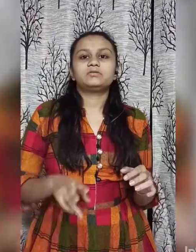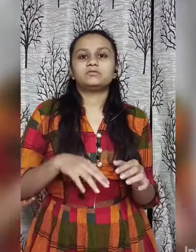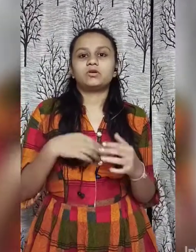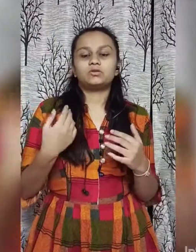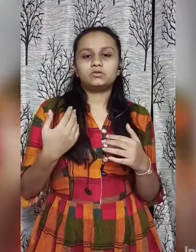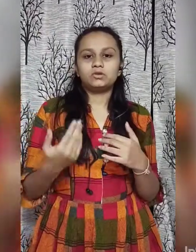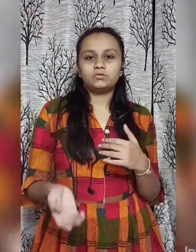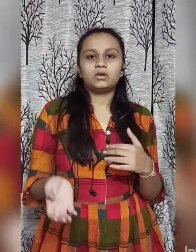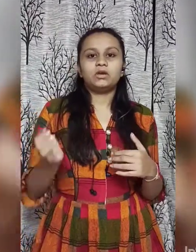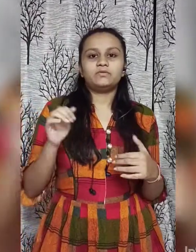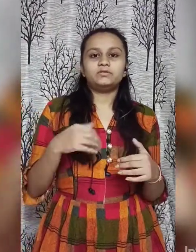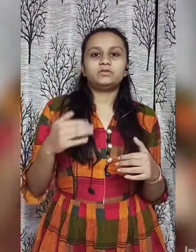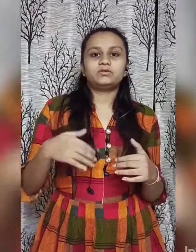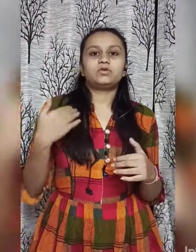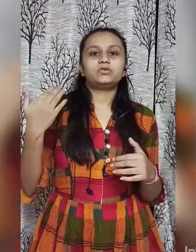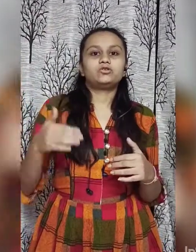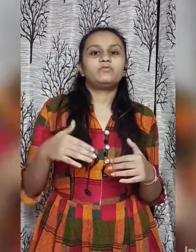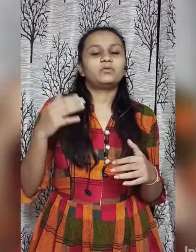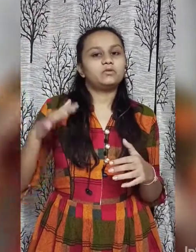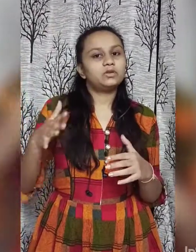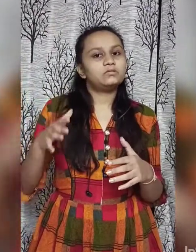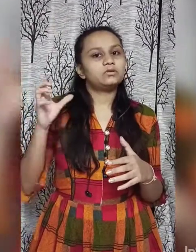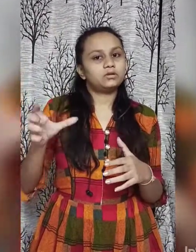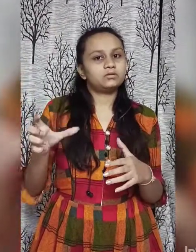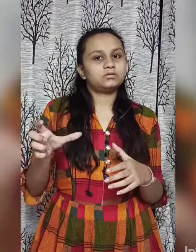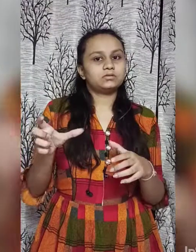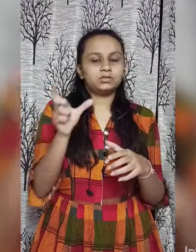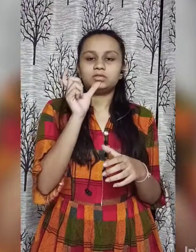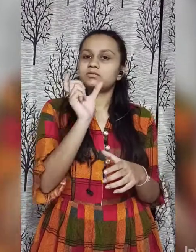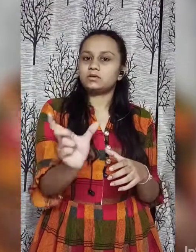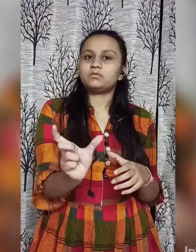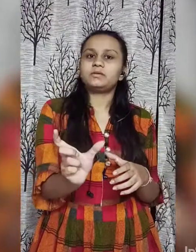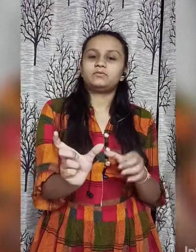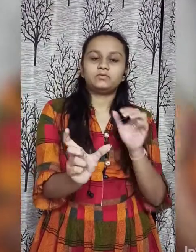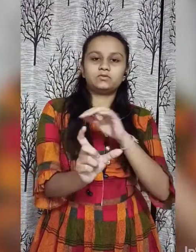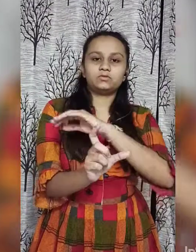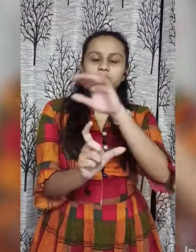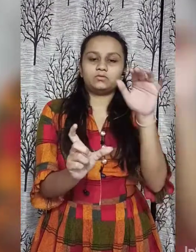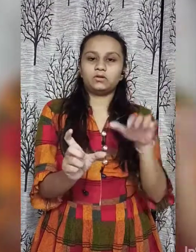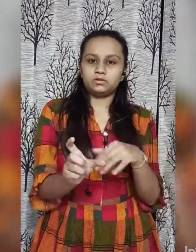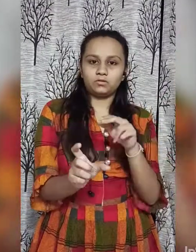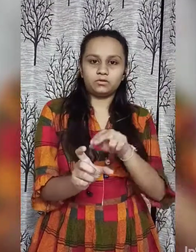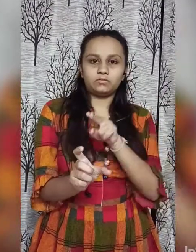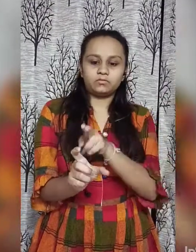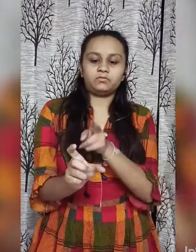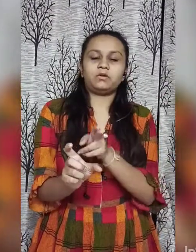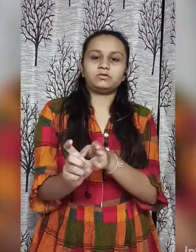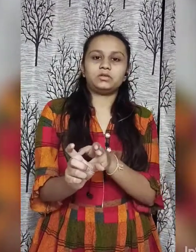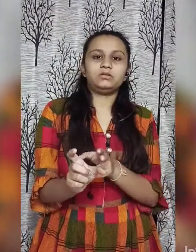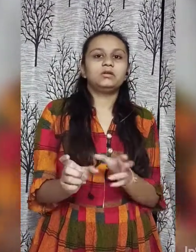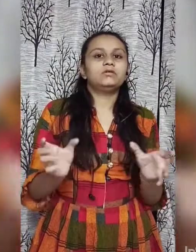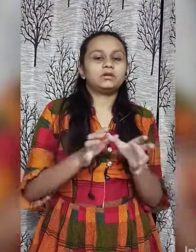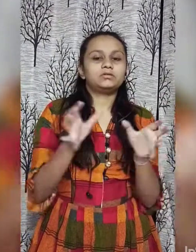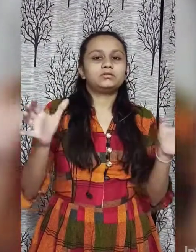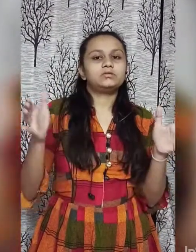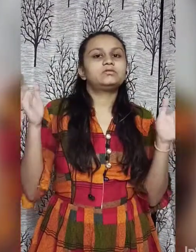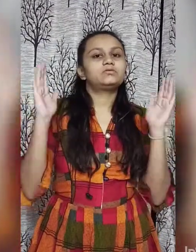is a costing in which cost per unit of output is determined showing each element of cost which constitute the